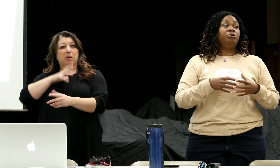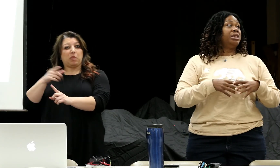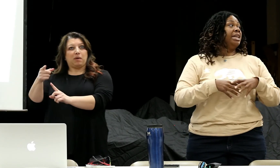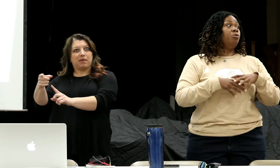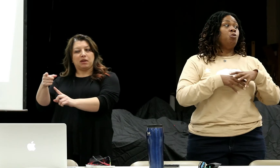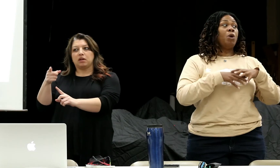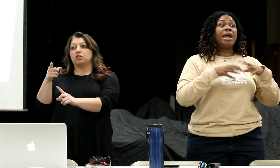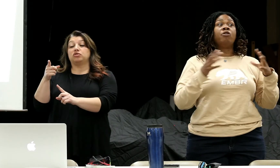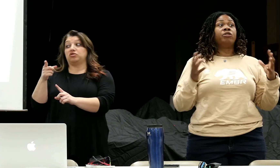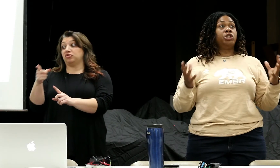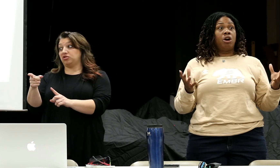and then